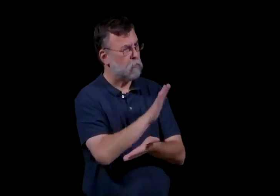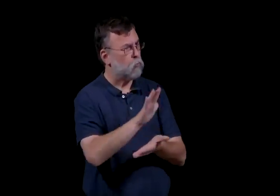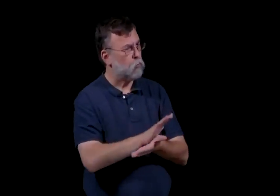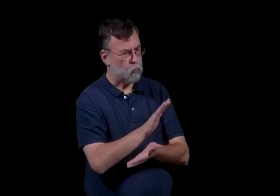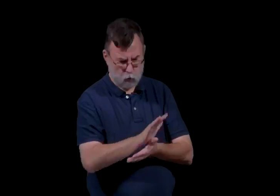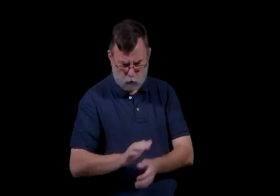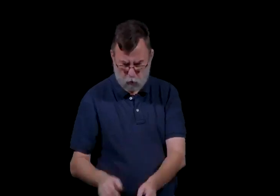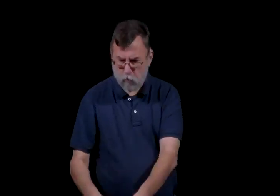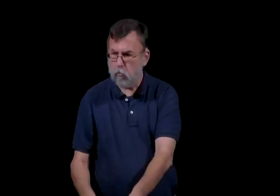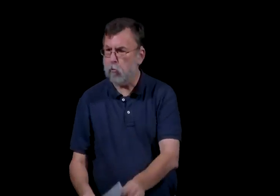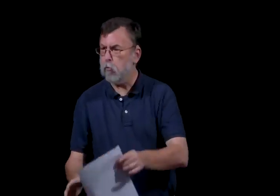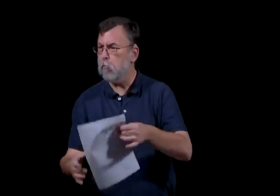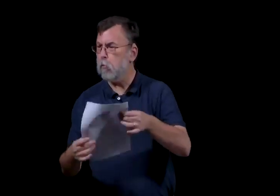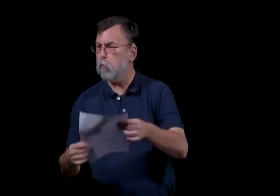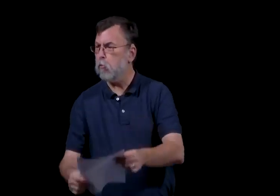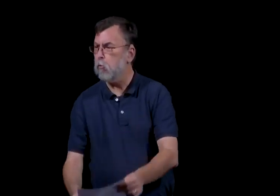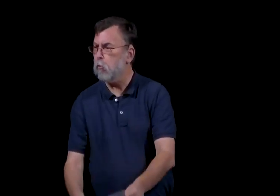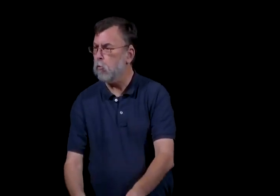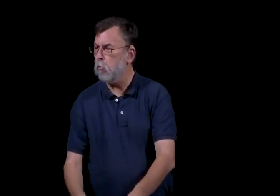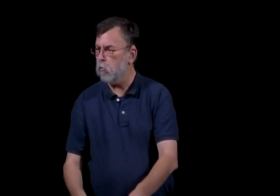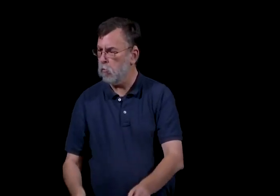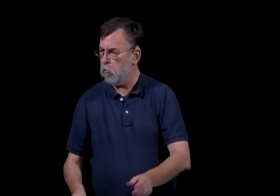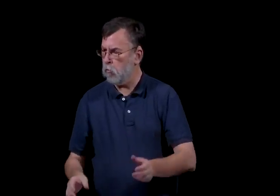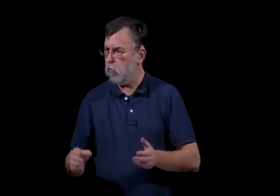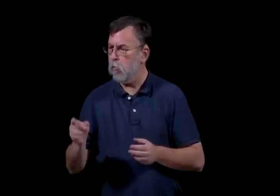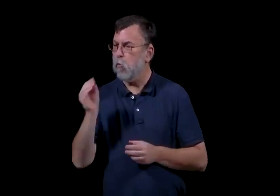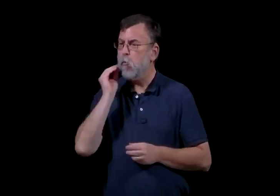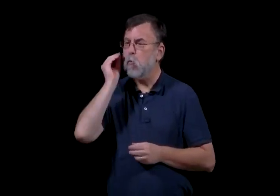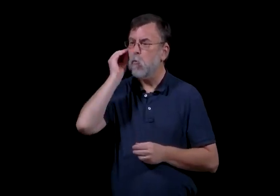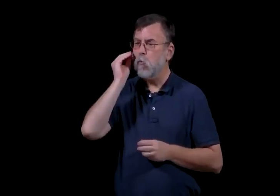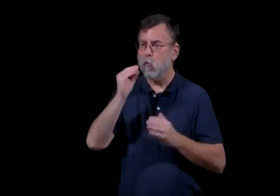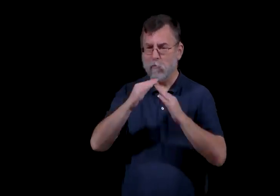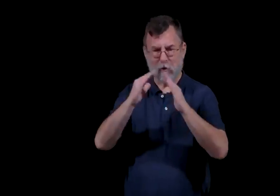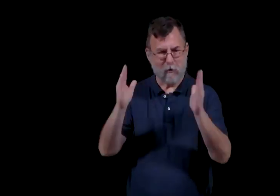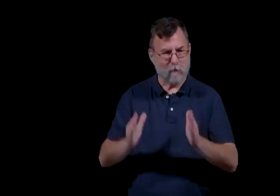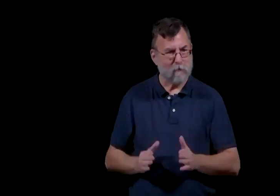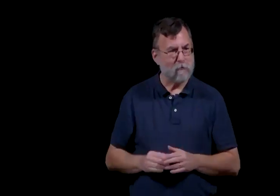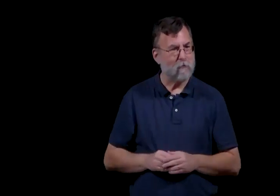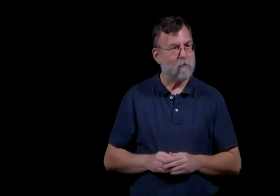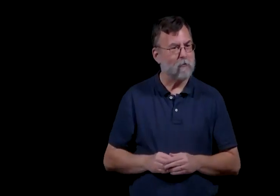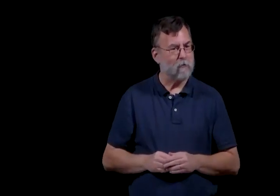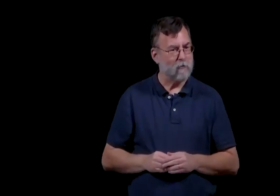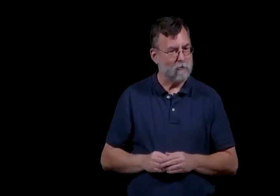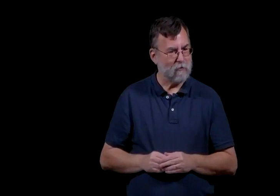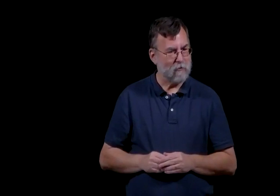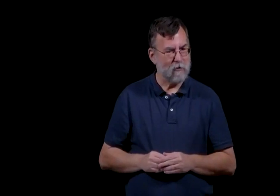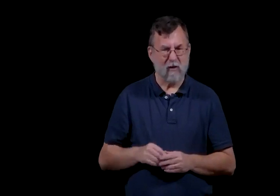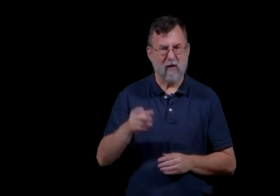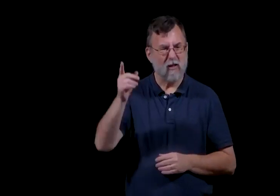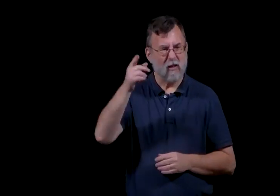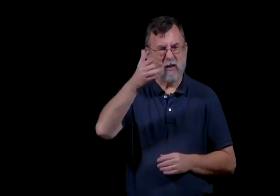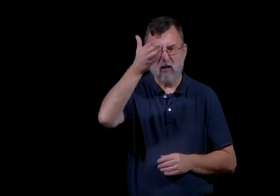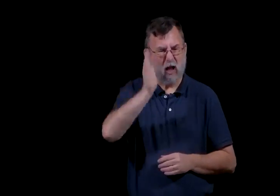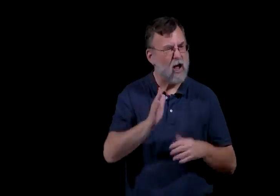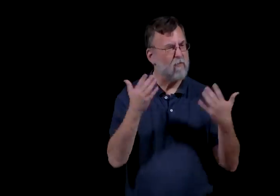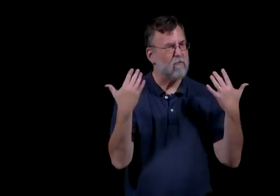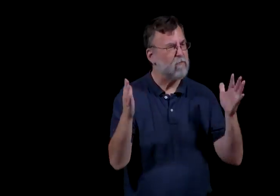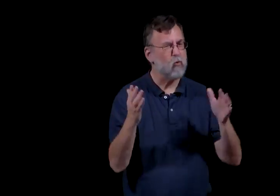have, and trees too are provided for us. We make paper with trees. Our homes are made out of wood. So